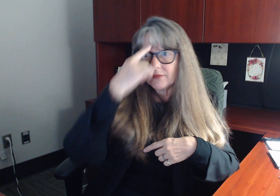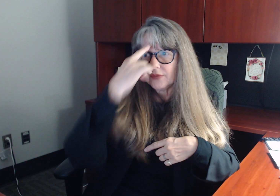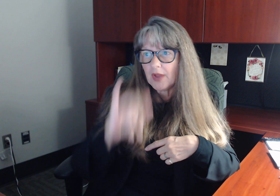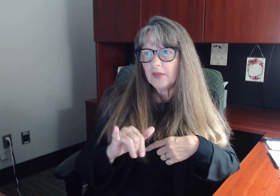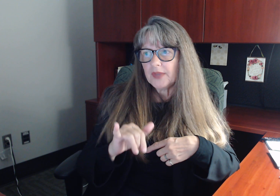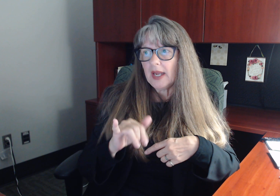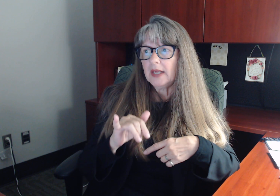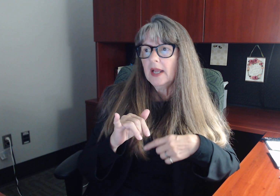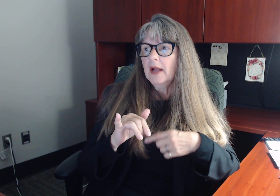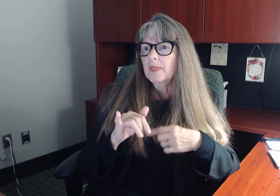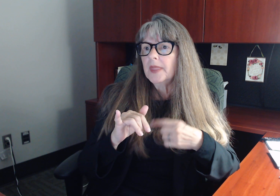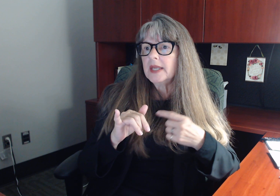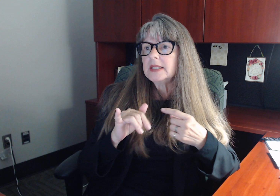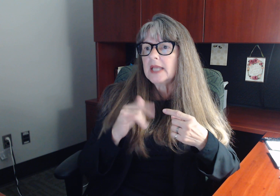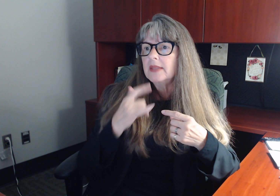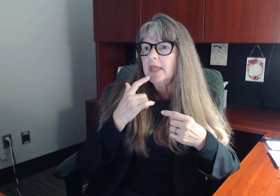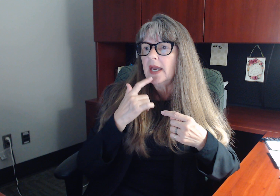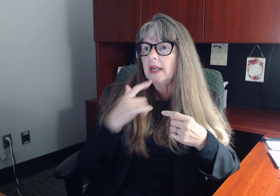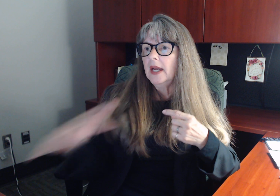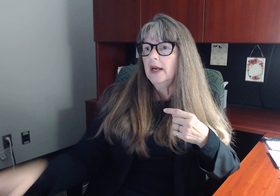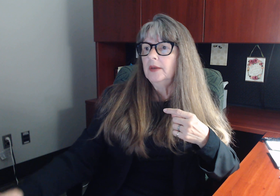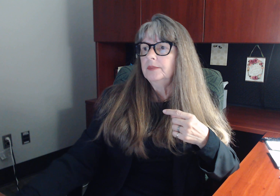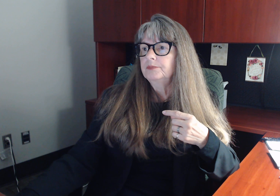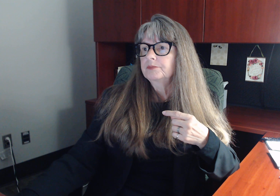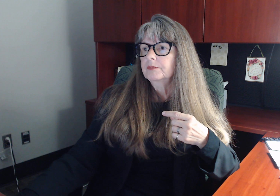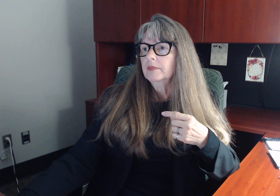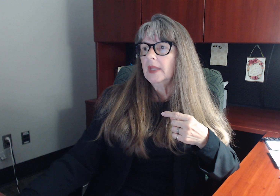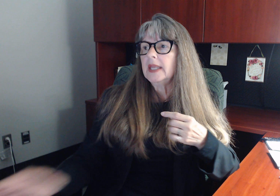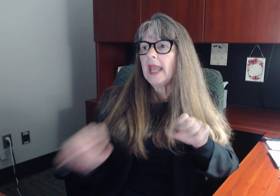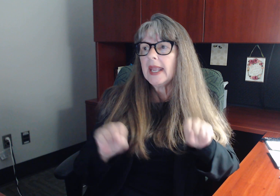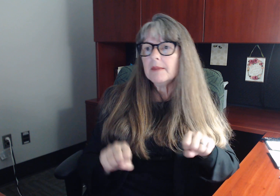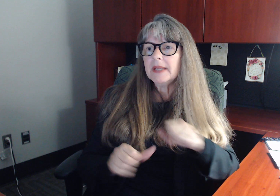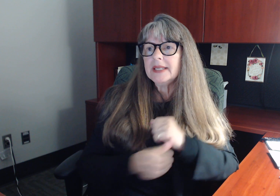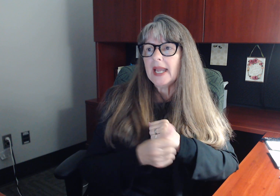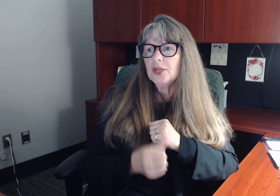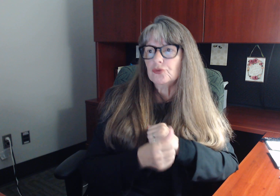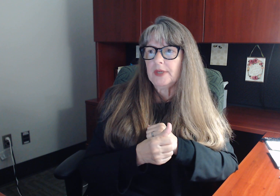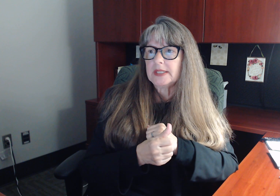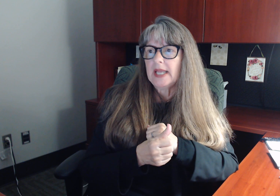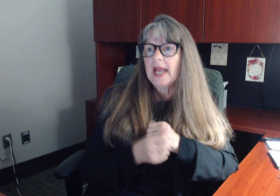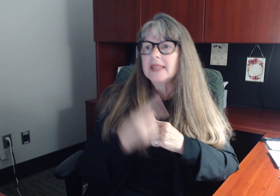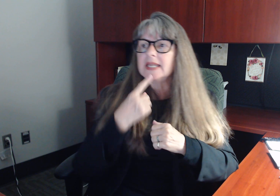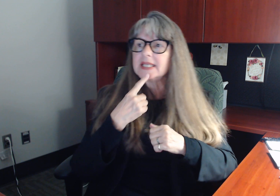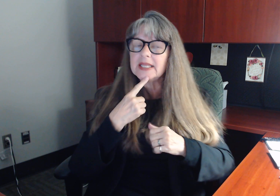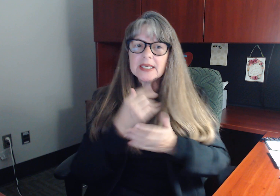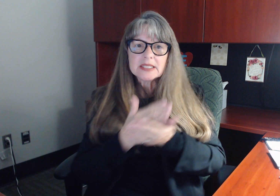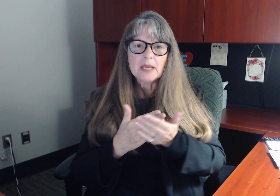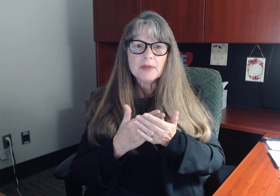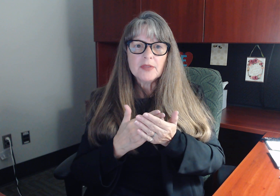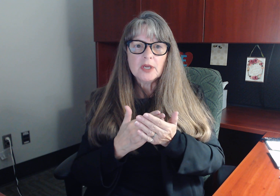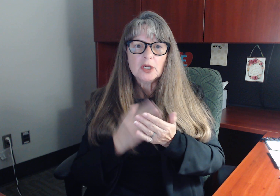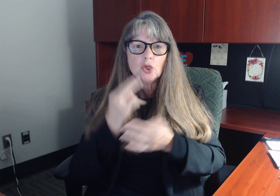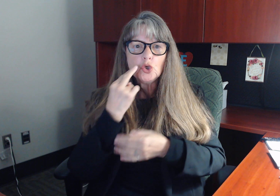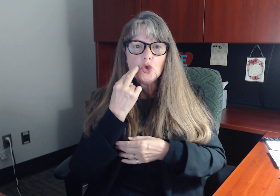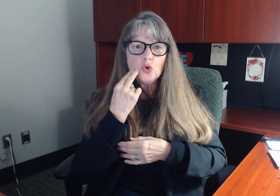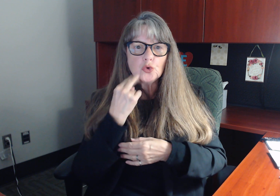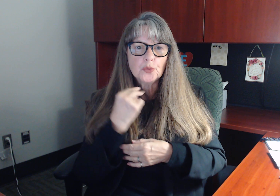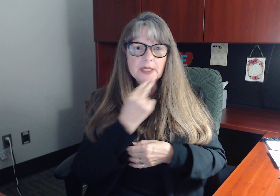thought that. They said that it can be dangerous. They said that some of the